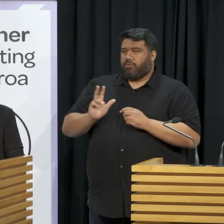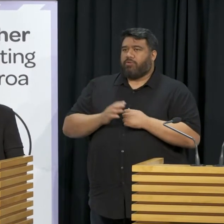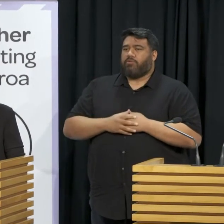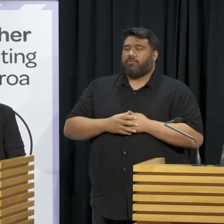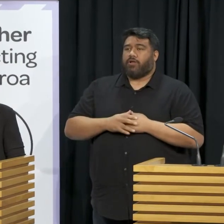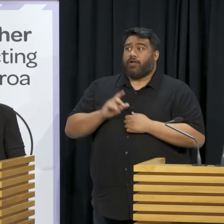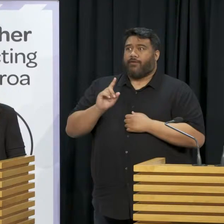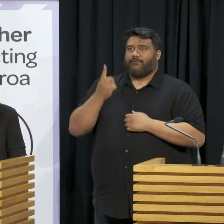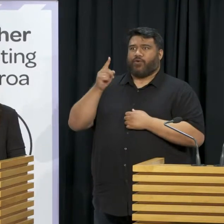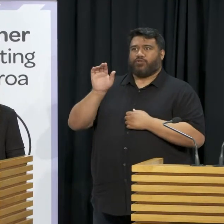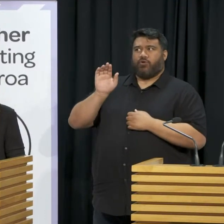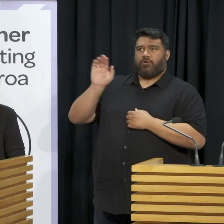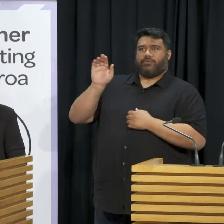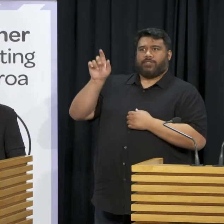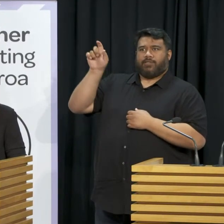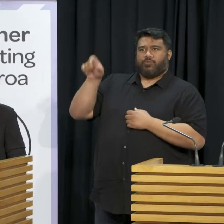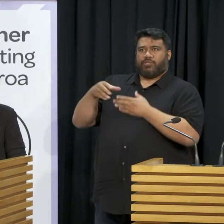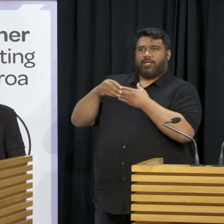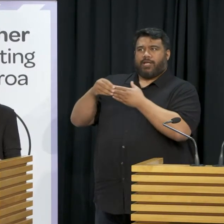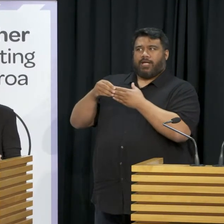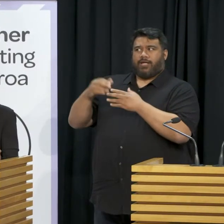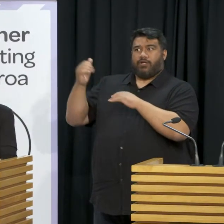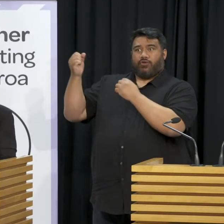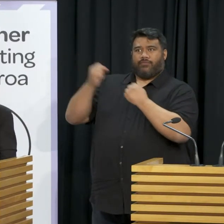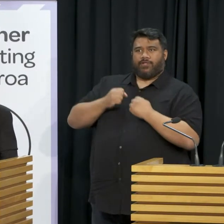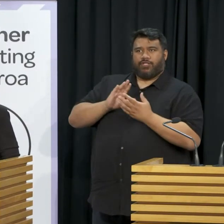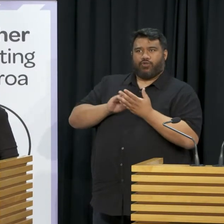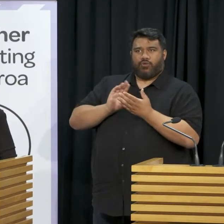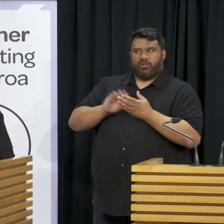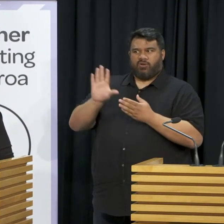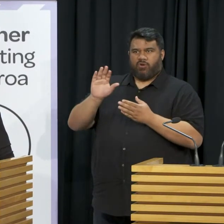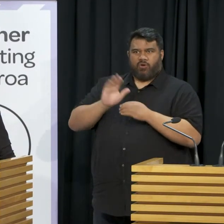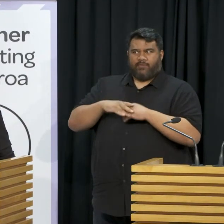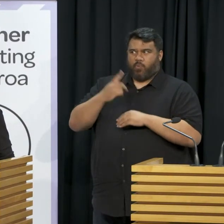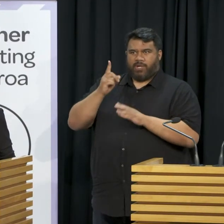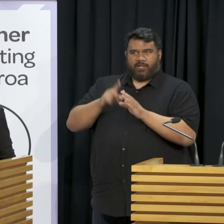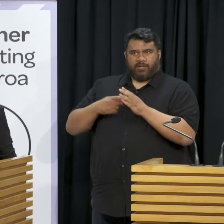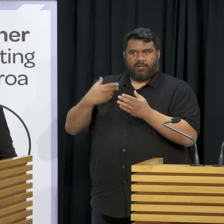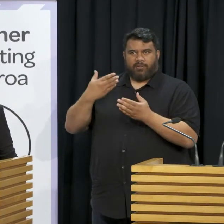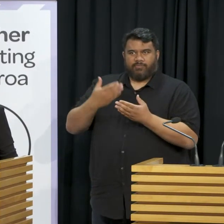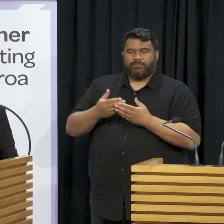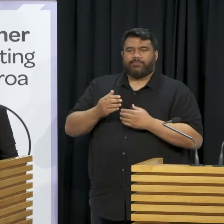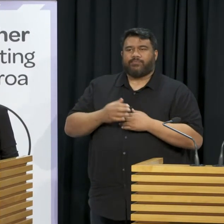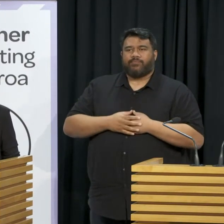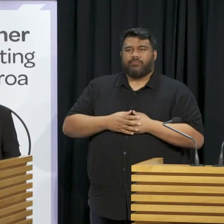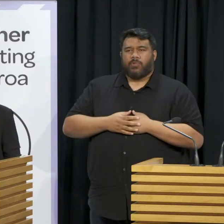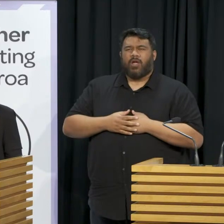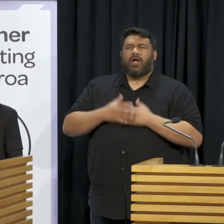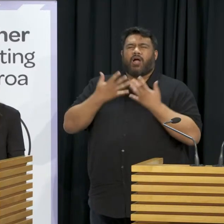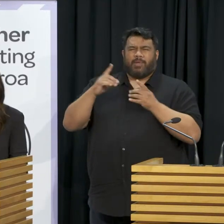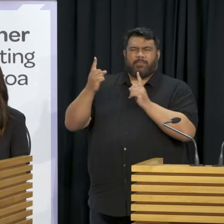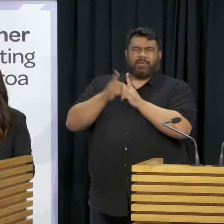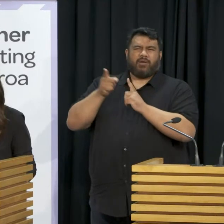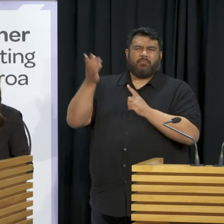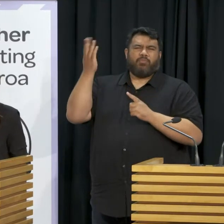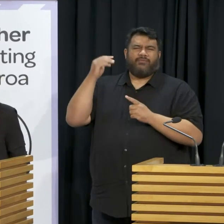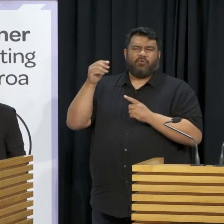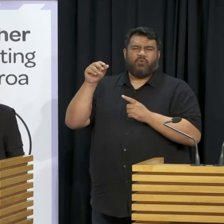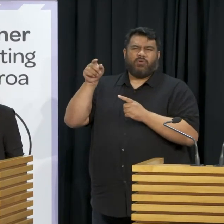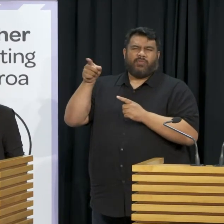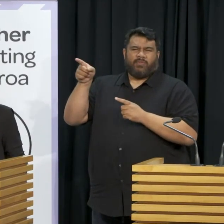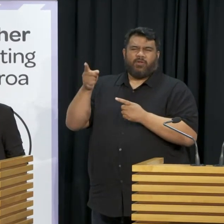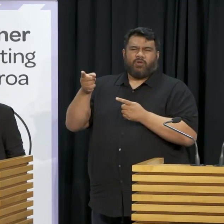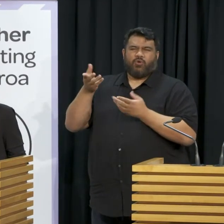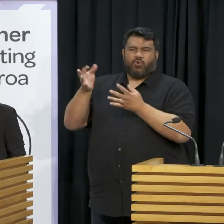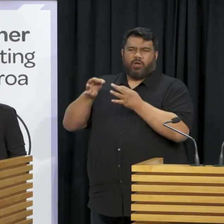since the COVID-19 border closure. While we have personally met before in the Cook Islands, I look forward to welcoming Prime Minister Brown on his first visit